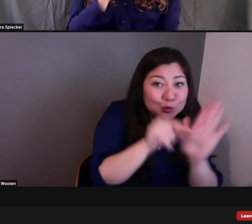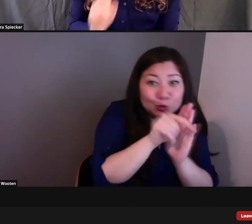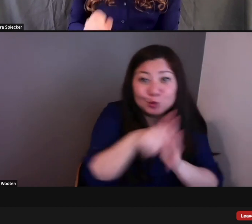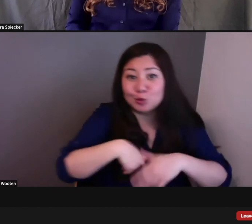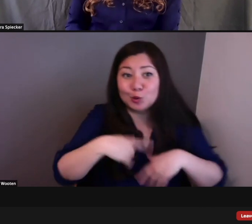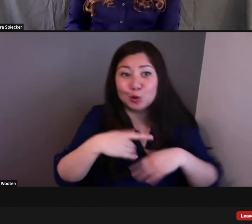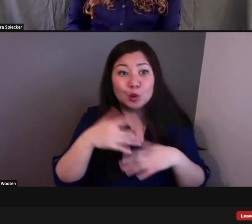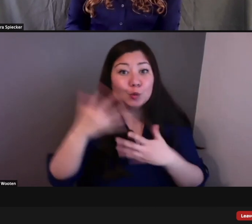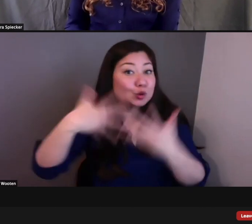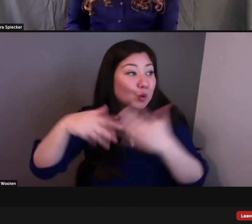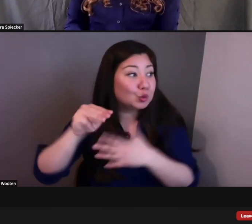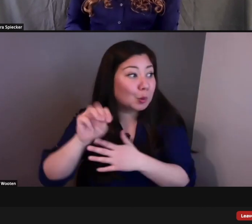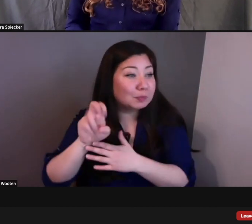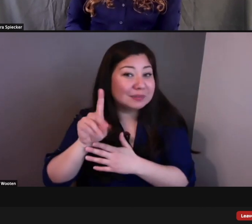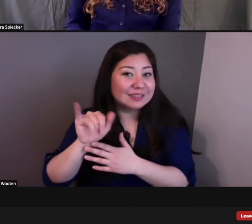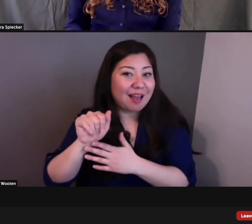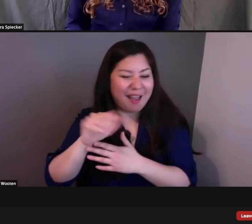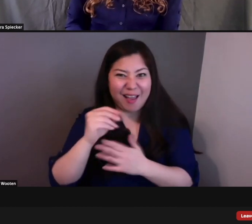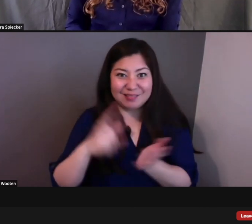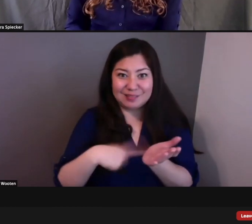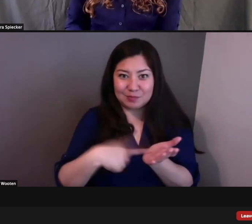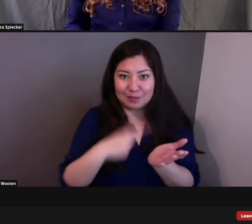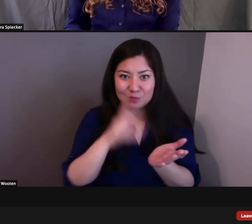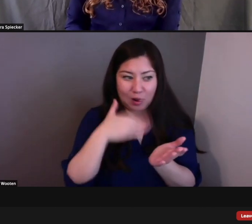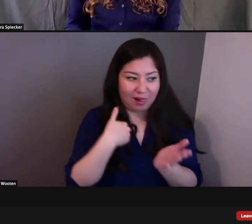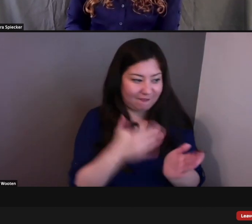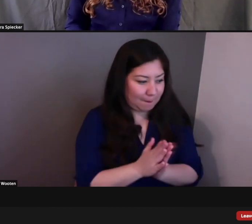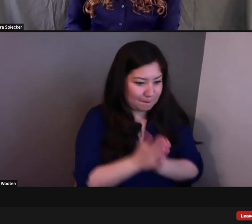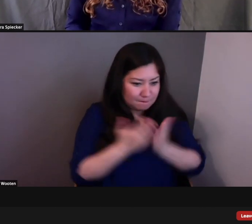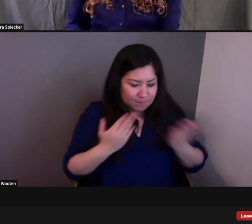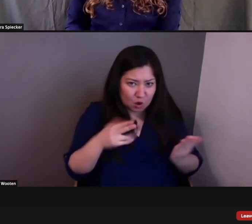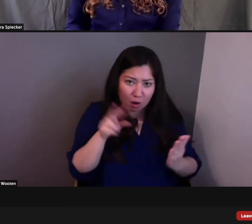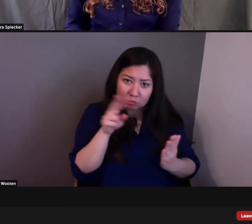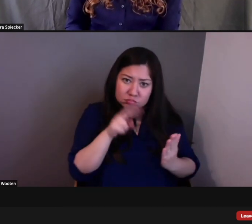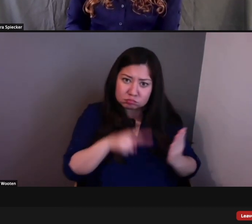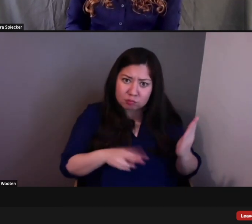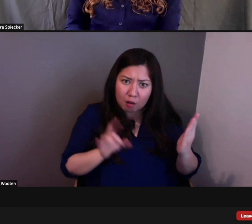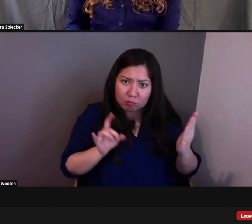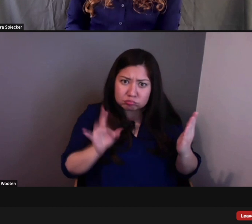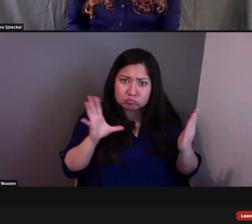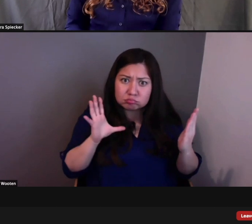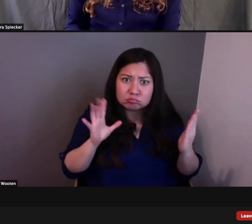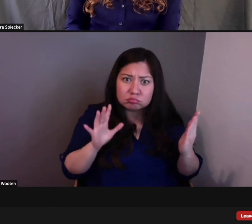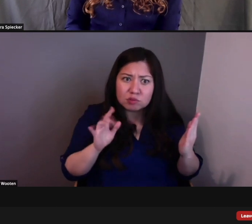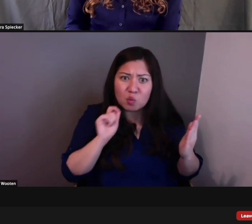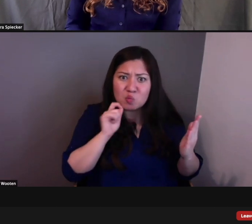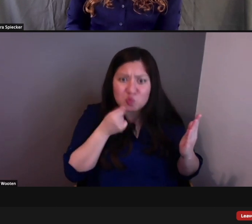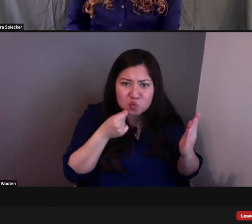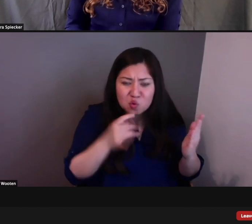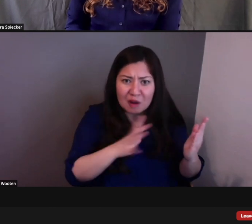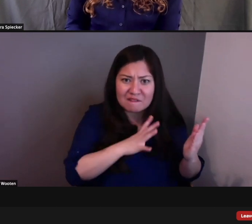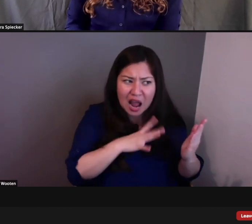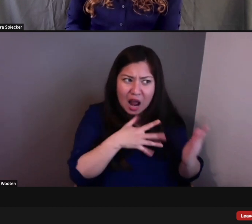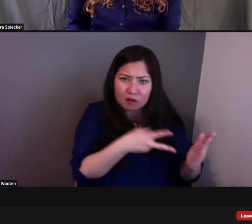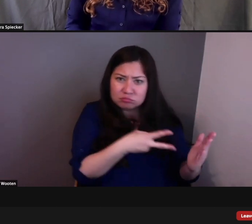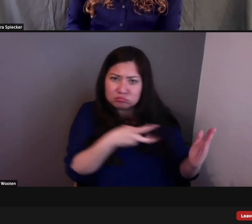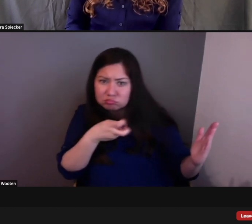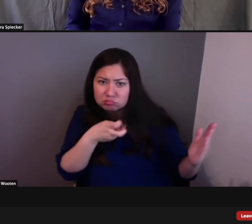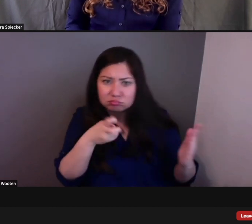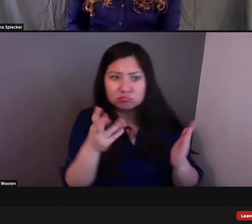areas in it: science, tech, math, and whatnot. Technology is a little bit weak. We need to get a little stronger on incorporating that in our